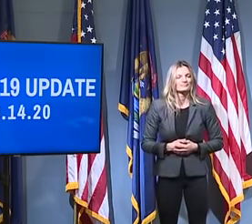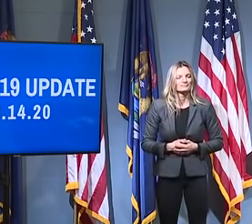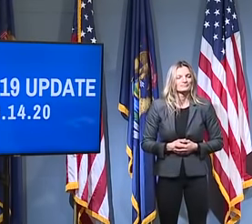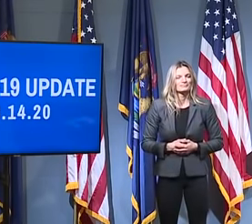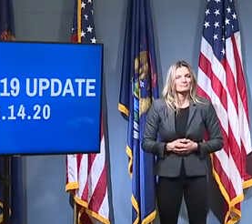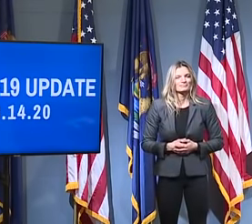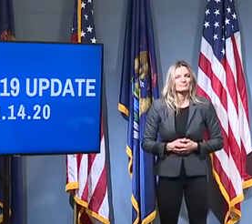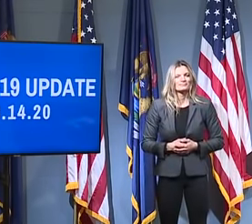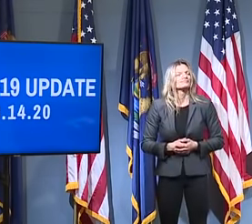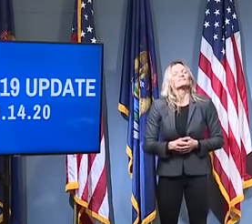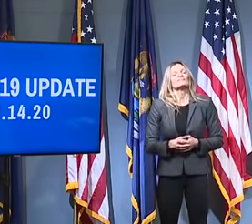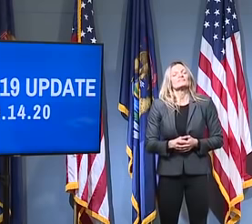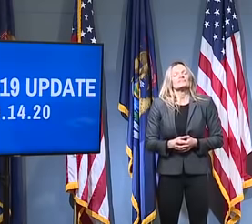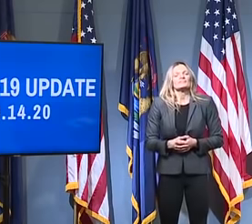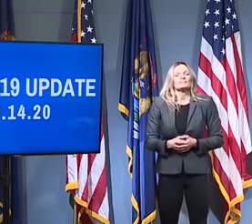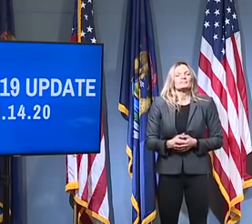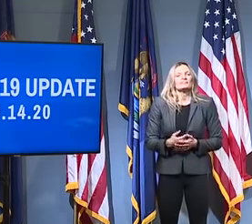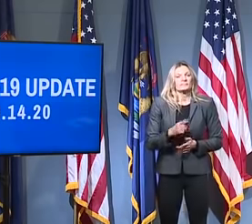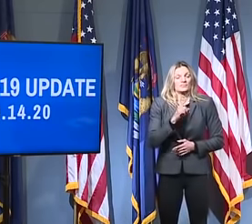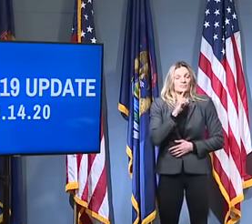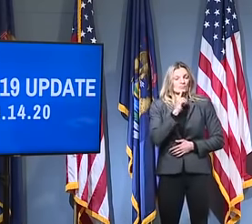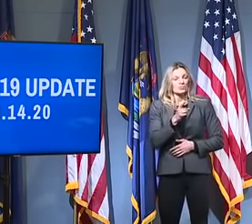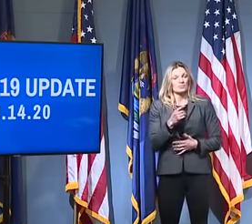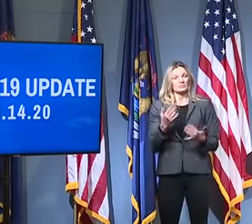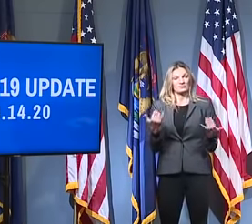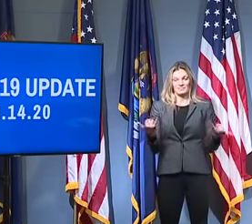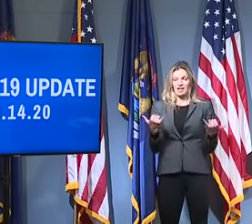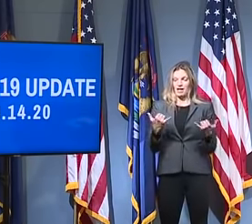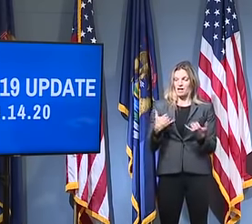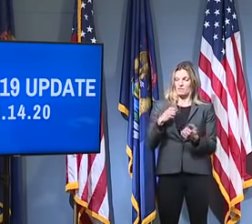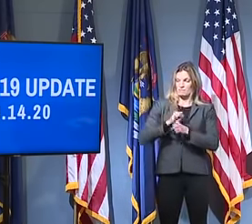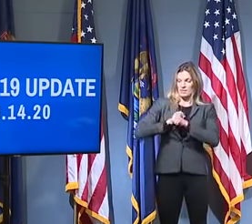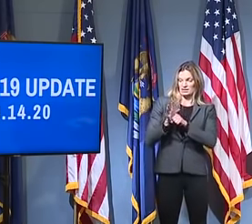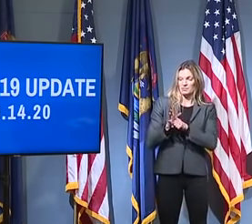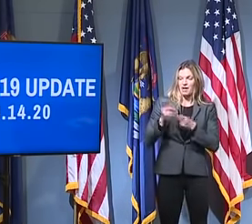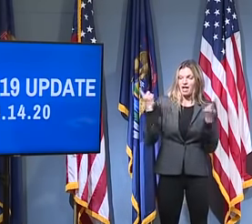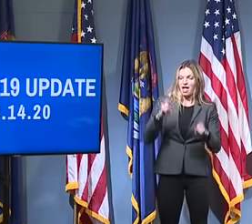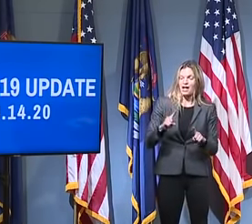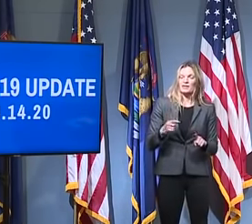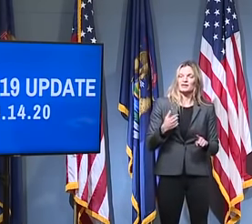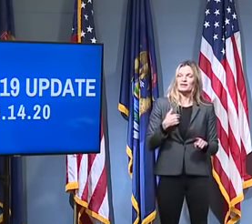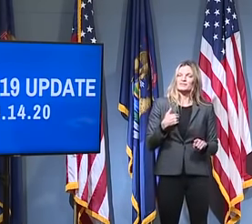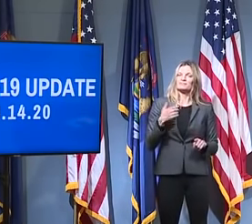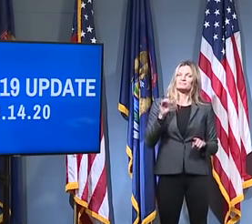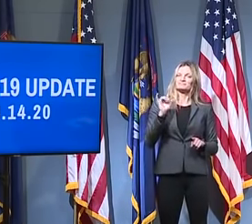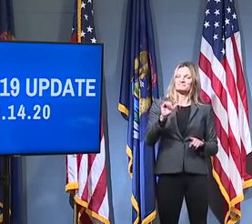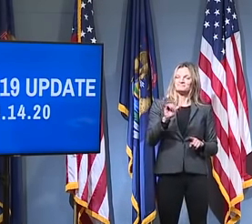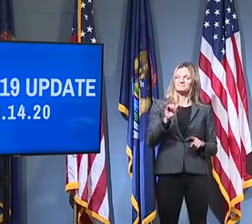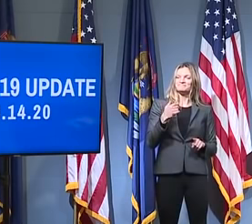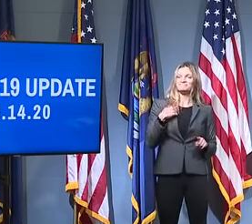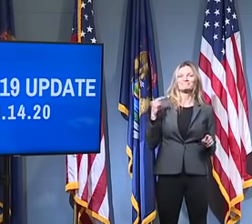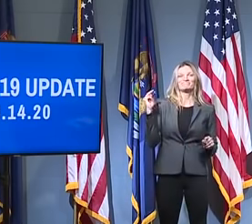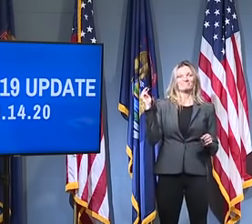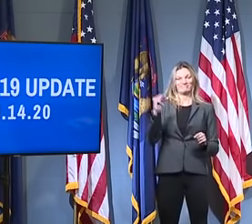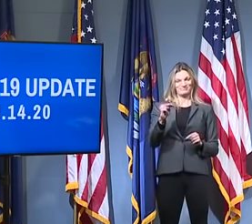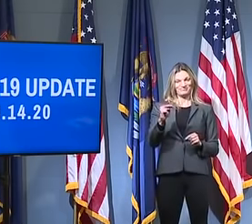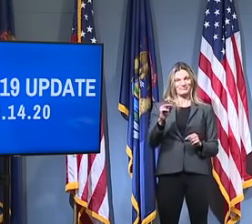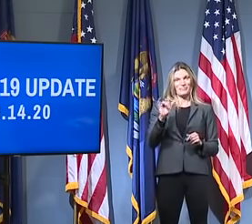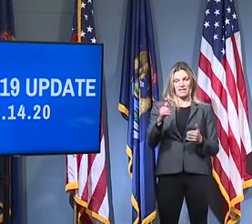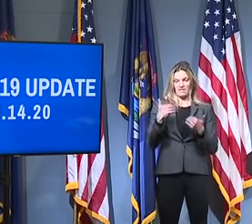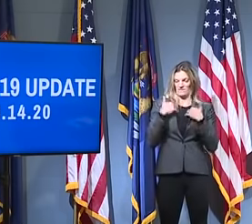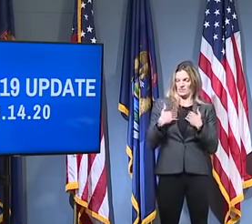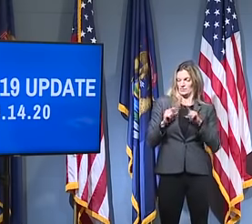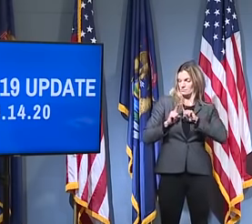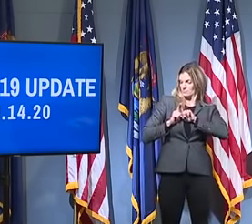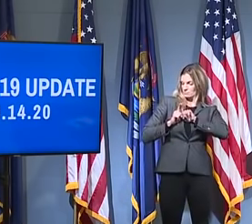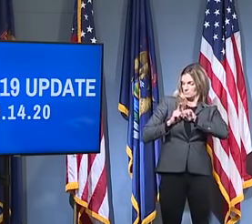Ultimately, I believe that there is a great irony in this pandemic and in our response to it. The irony of all of the physical distancing that's been